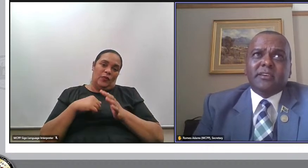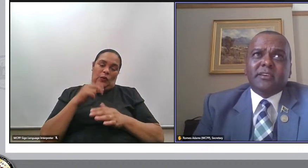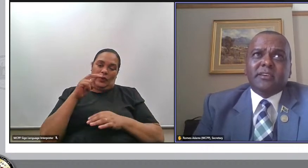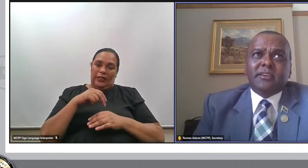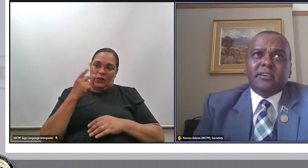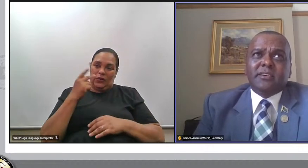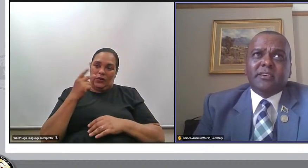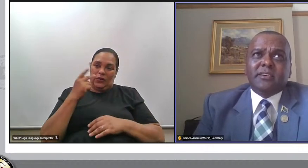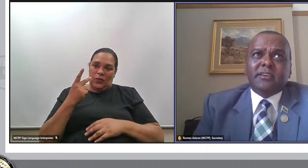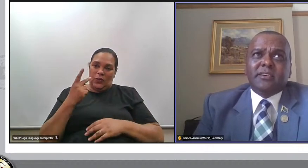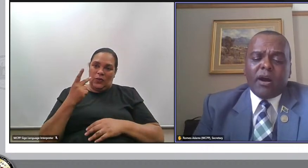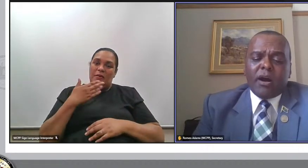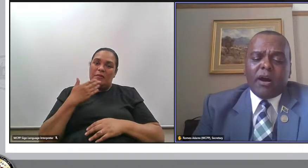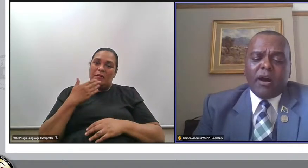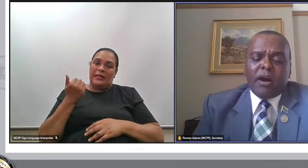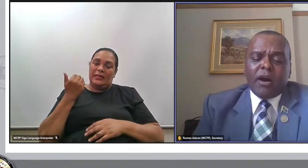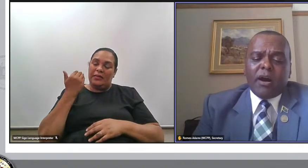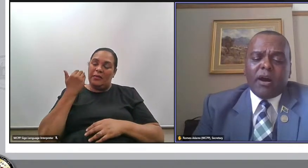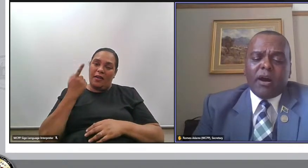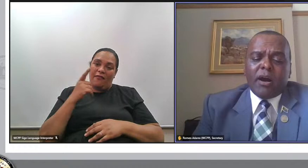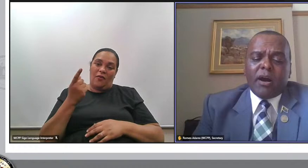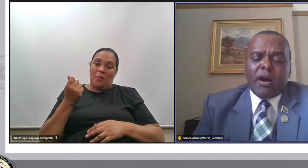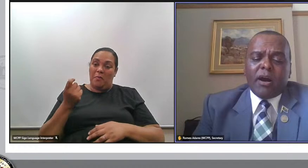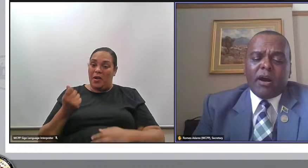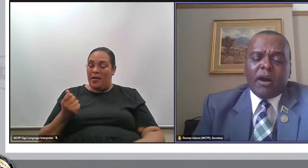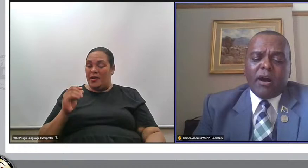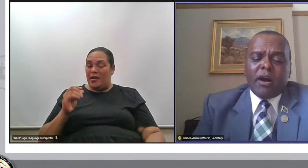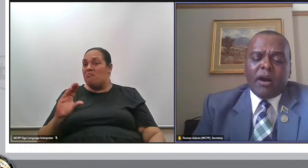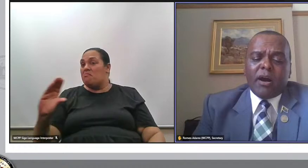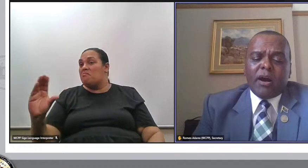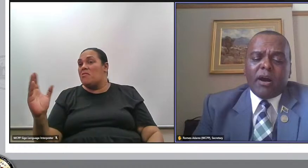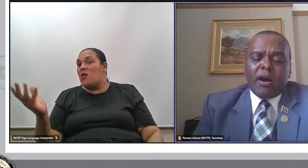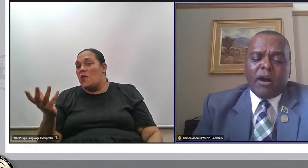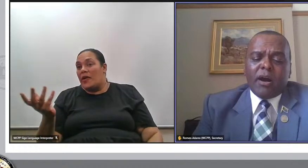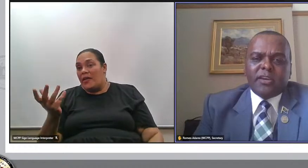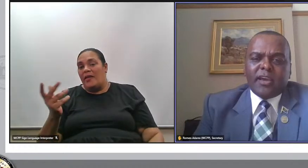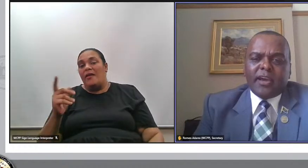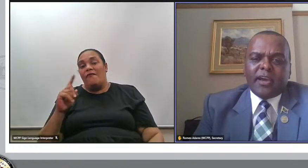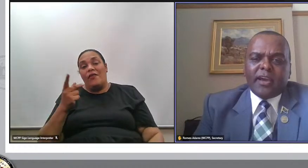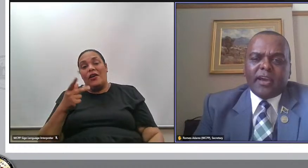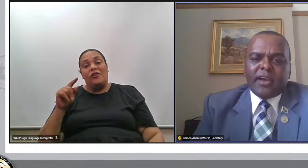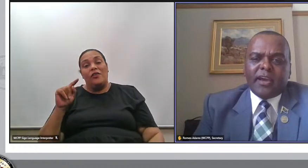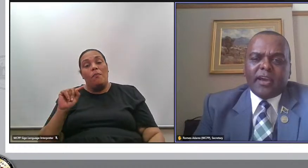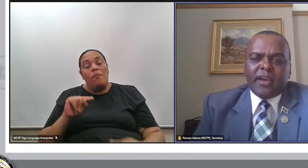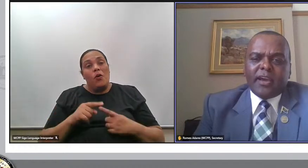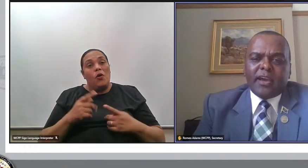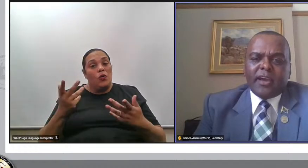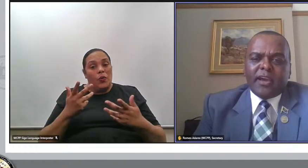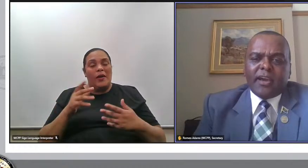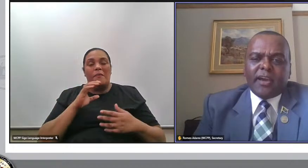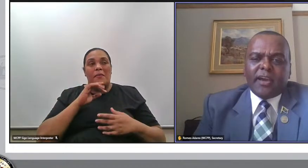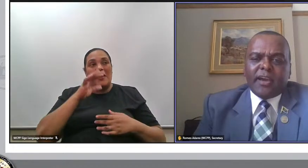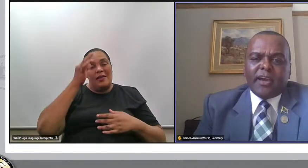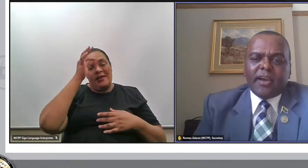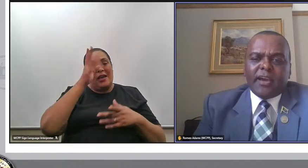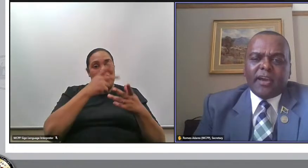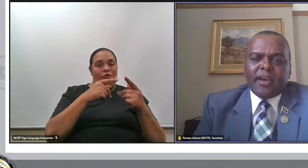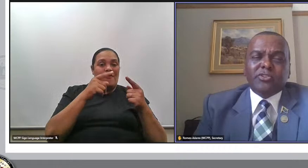at the best bang for our buck. And our first point of call is always looking at whether government